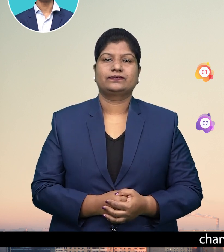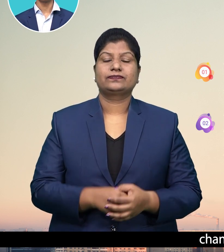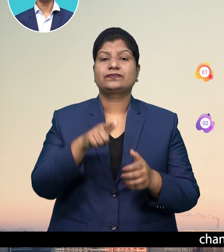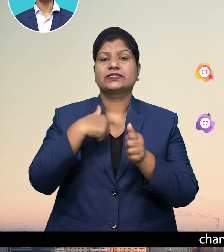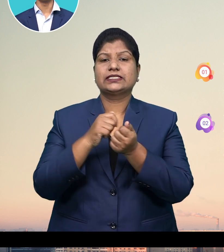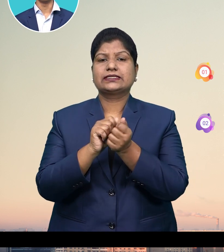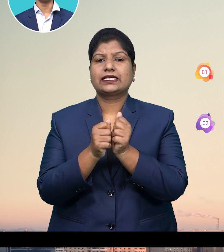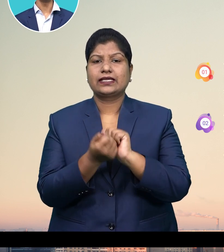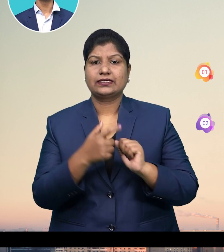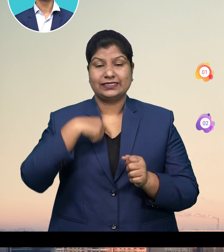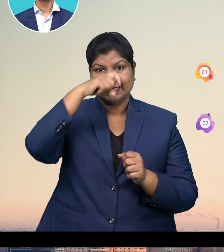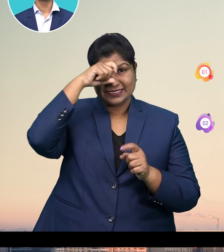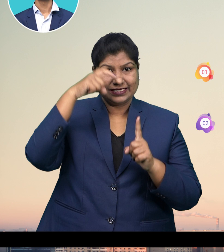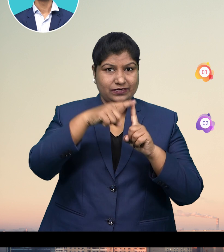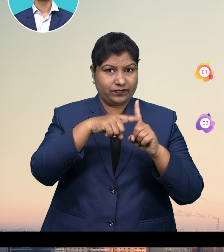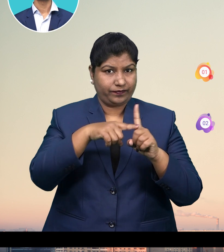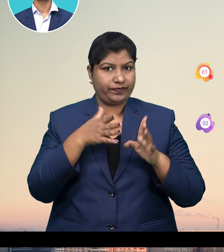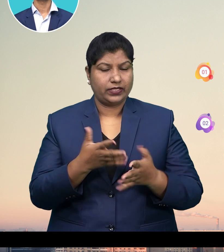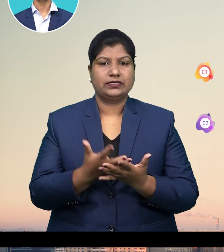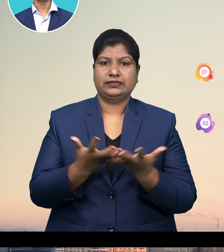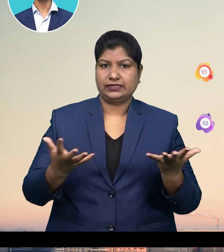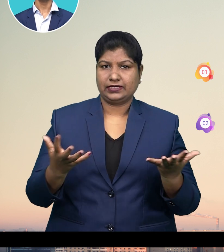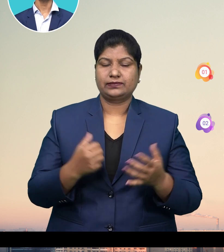change in temperature of the body,